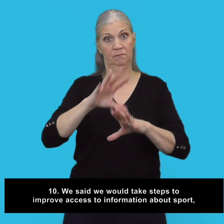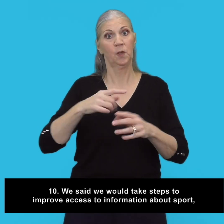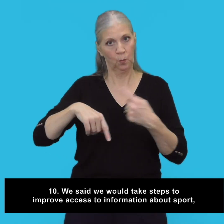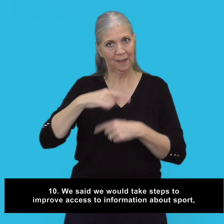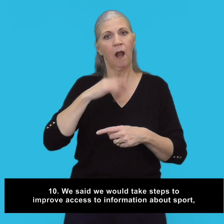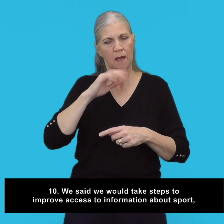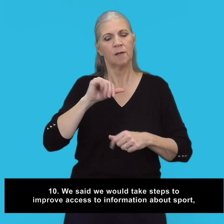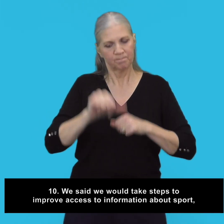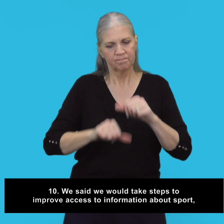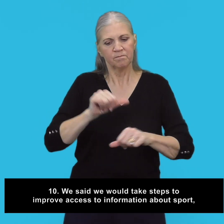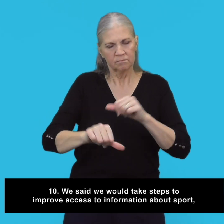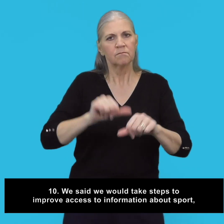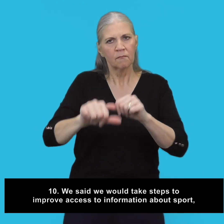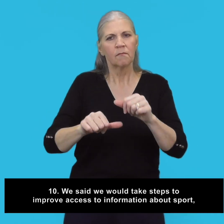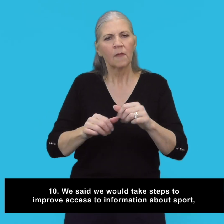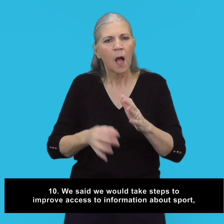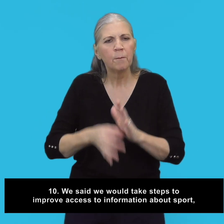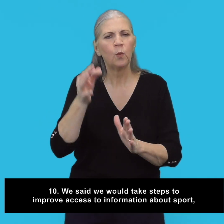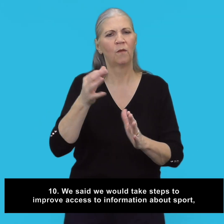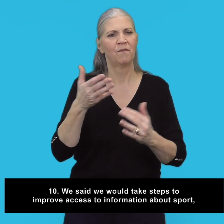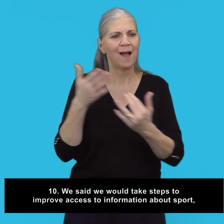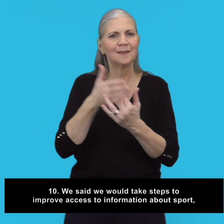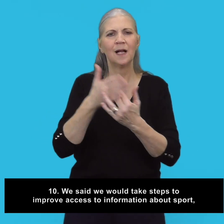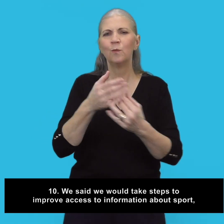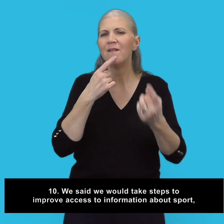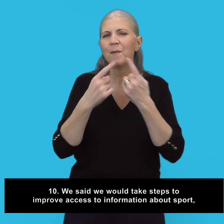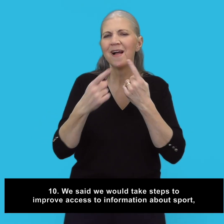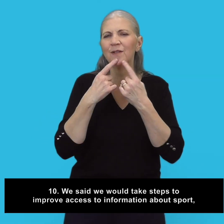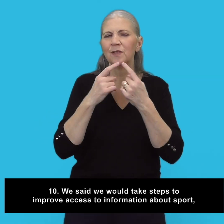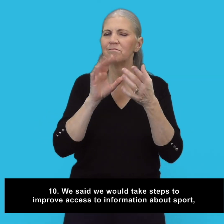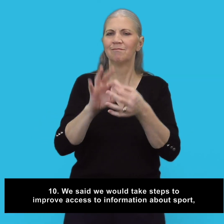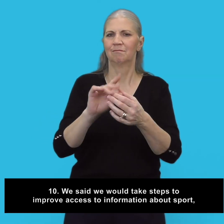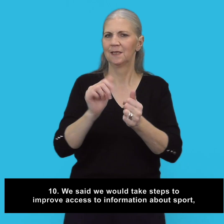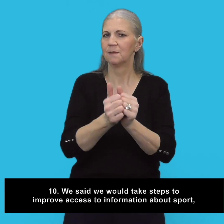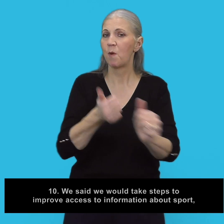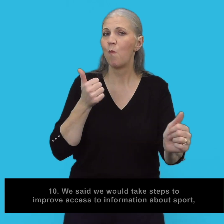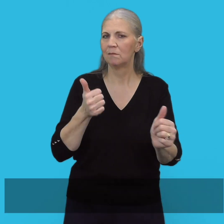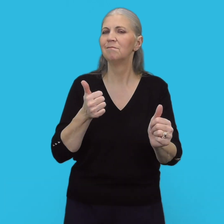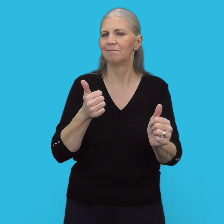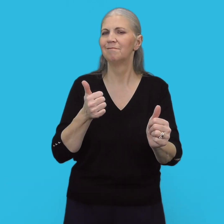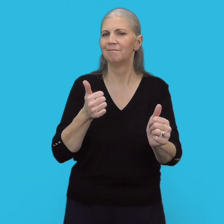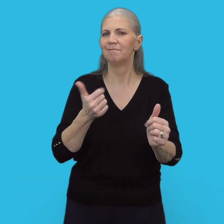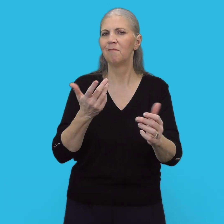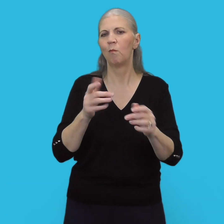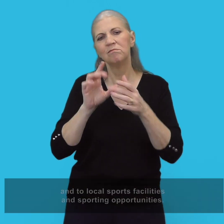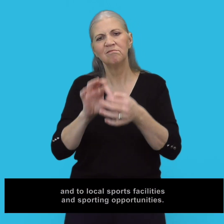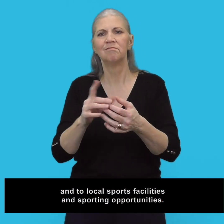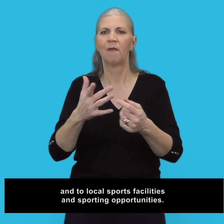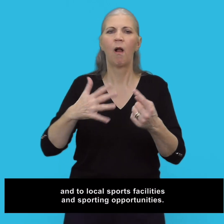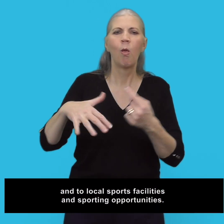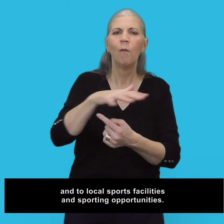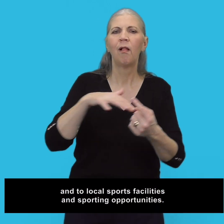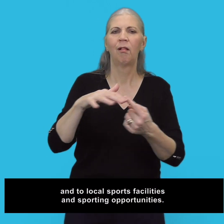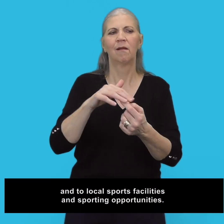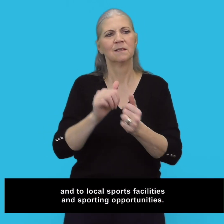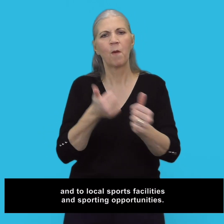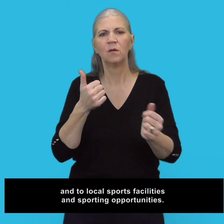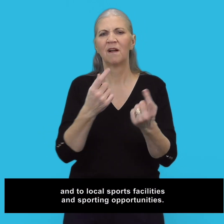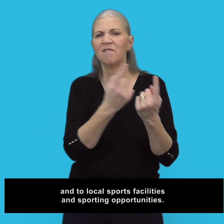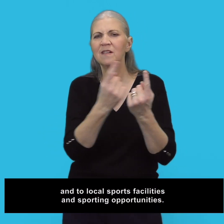We said we would take steps to improve access to information about sport and to local sports facilities and